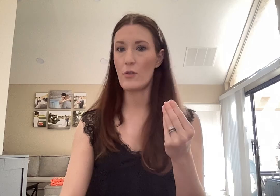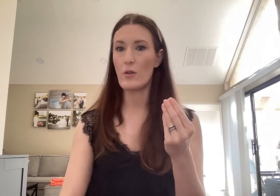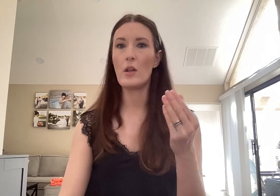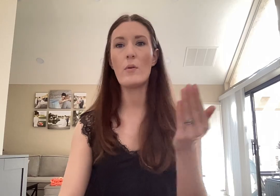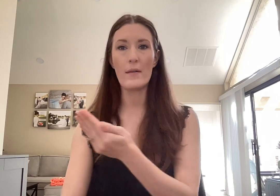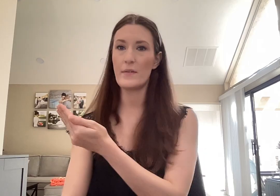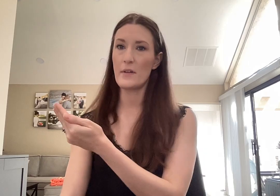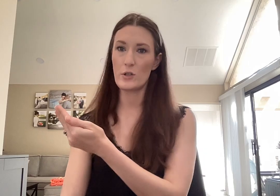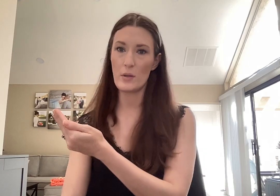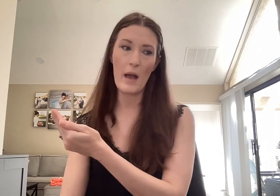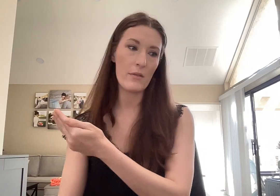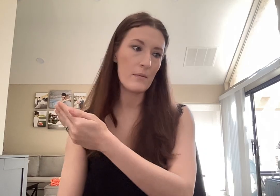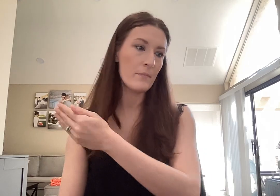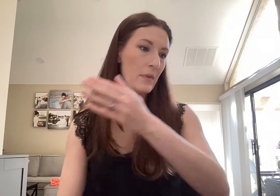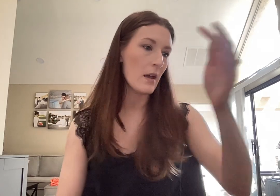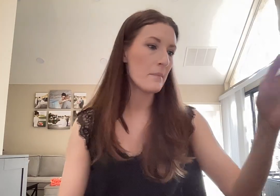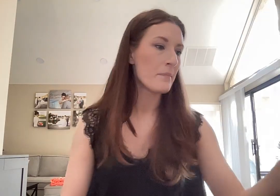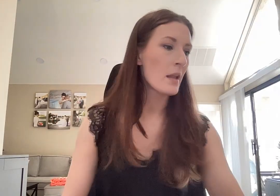30. You have to finish the math, okay?